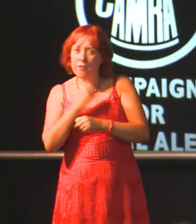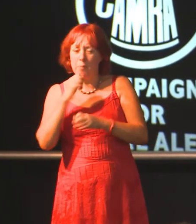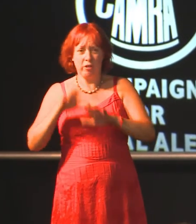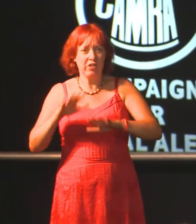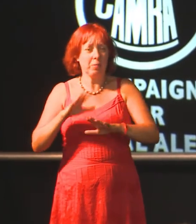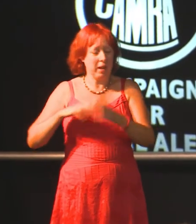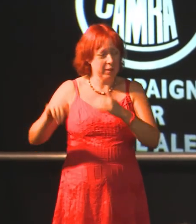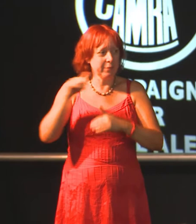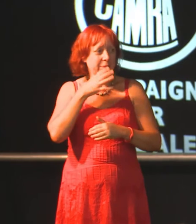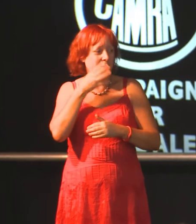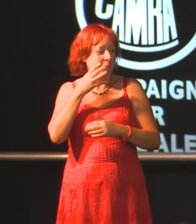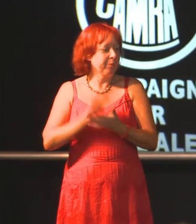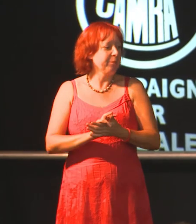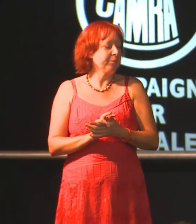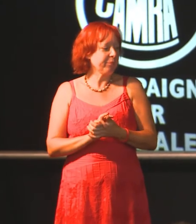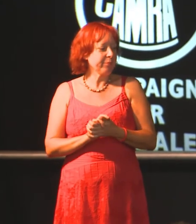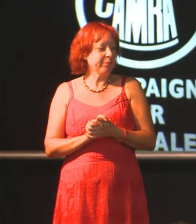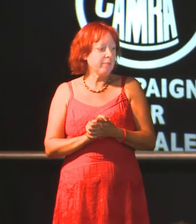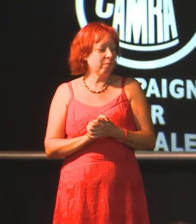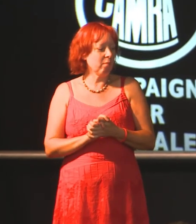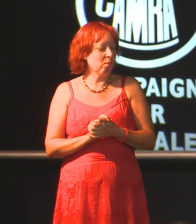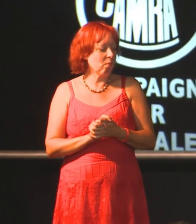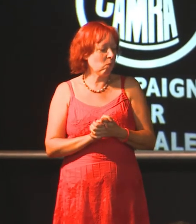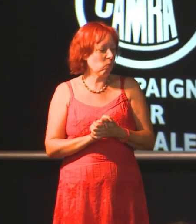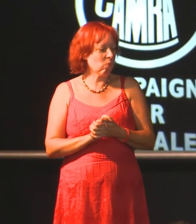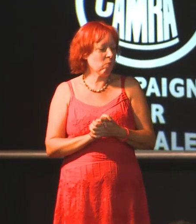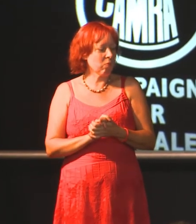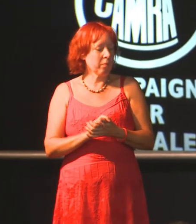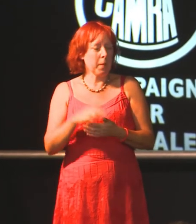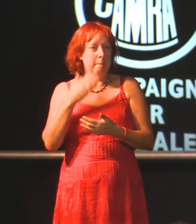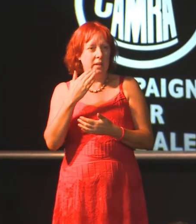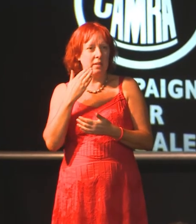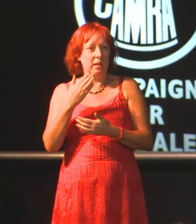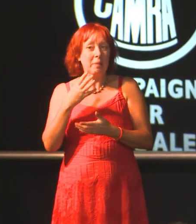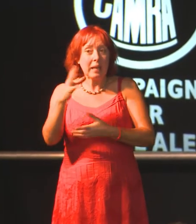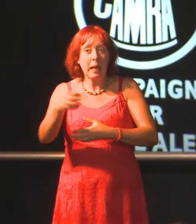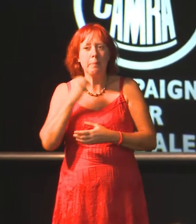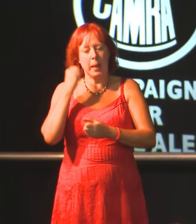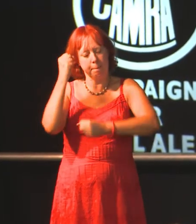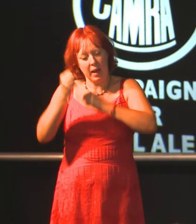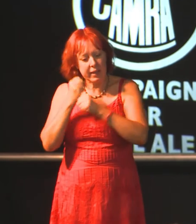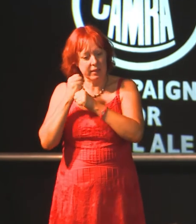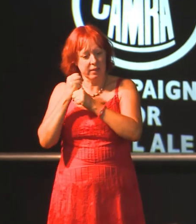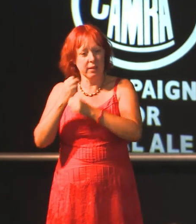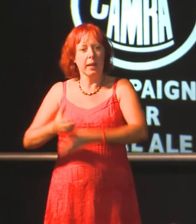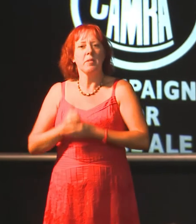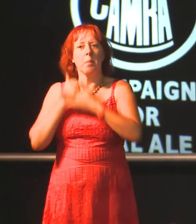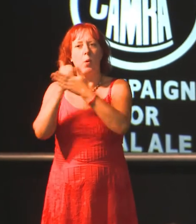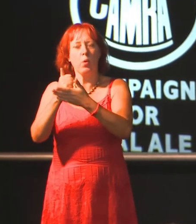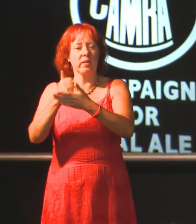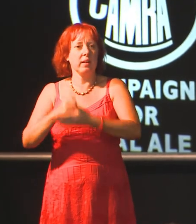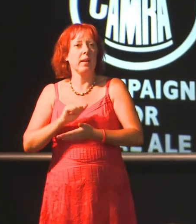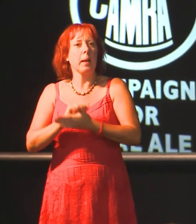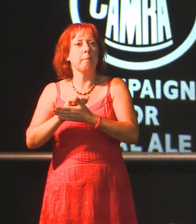But please, keep campaigning, keep supporting your local